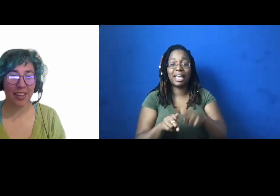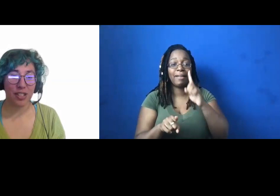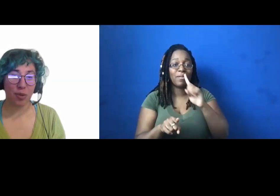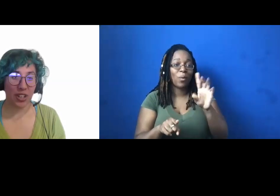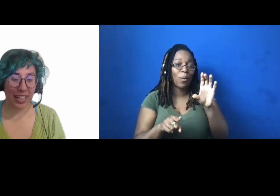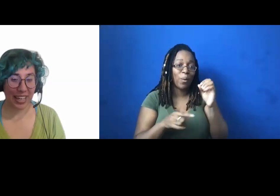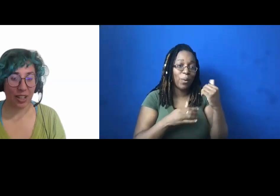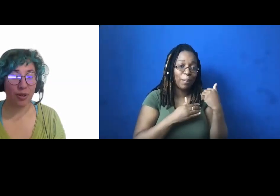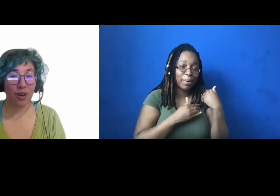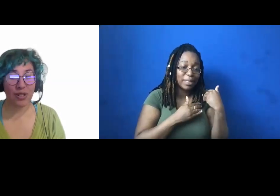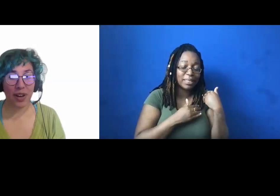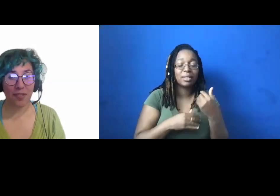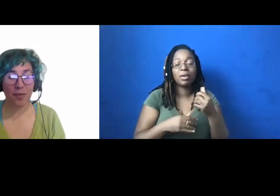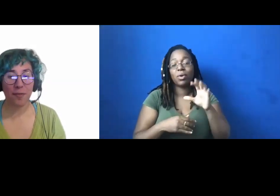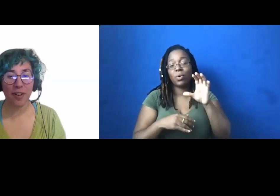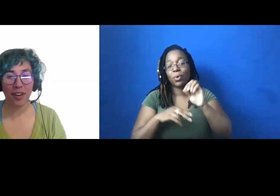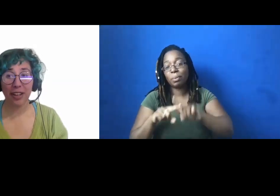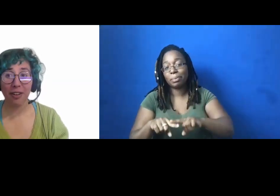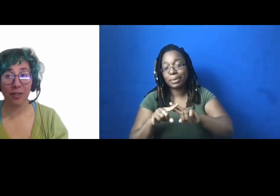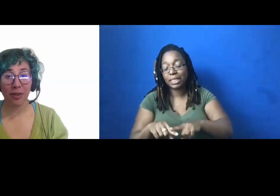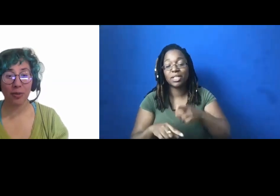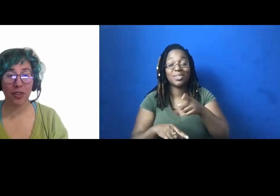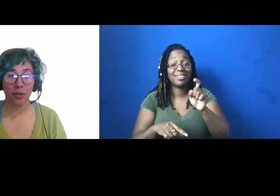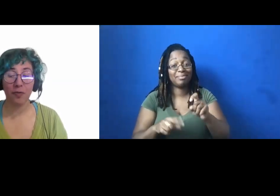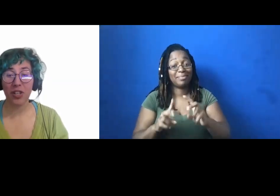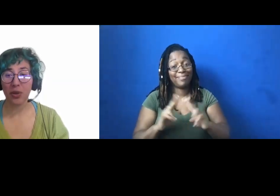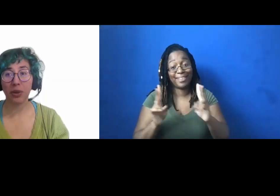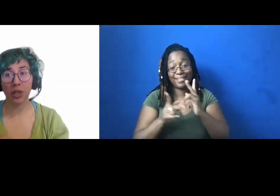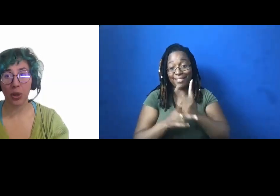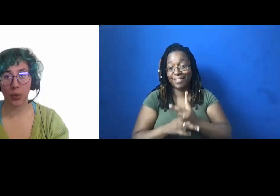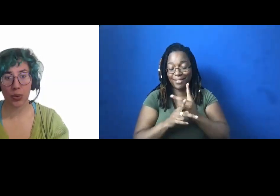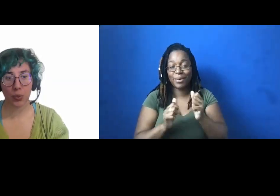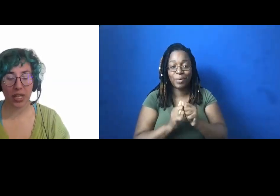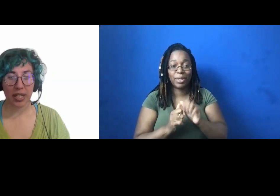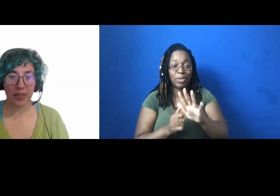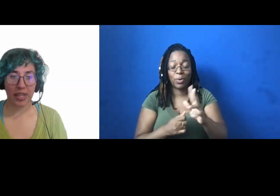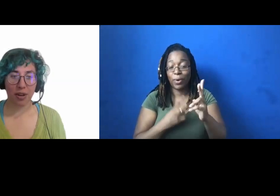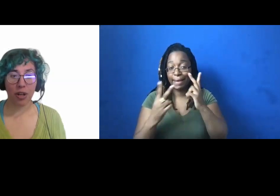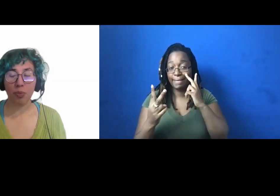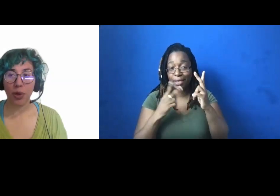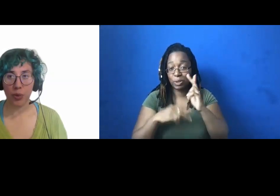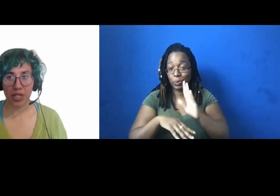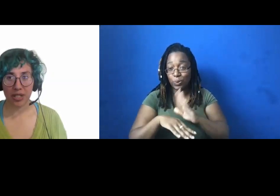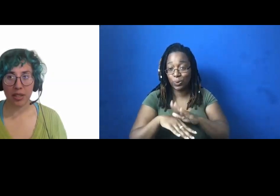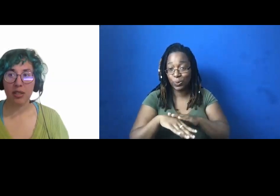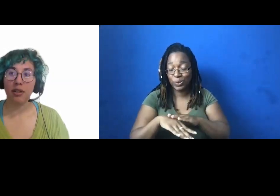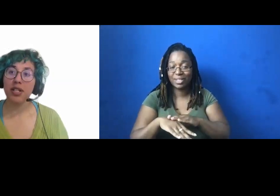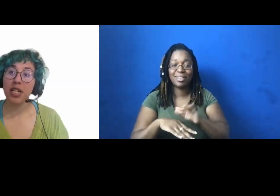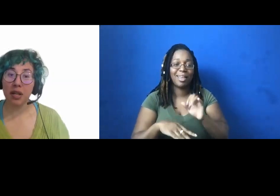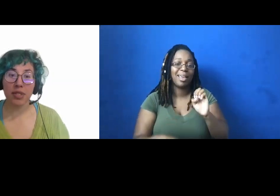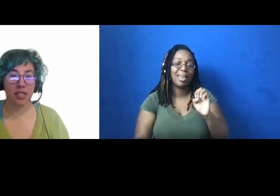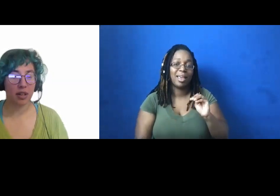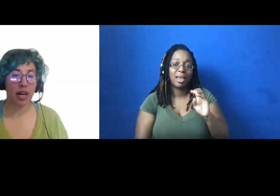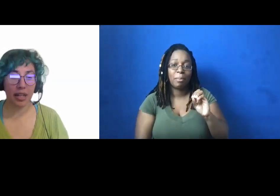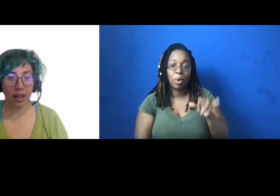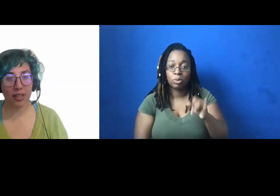dependency to communicate, you also have to be very careful with your visual cues. These are emojis, these are